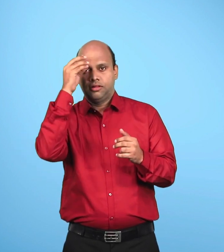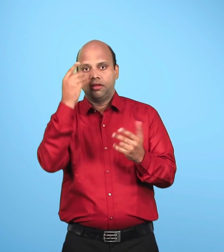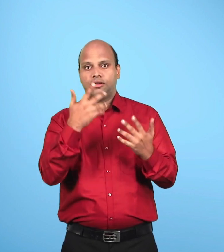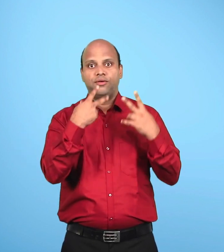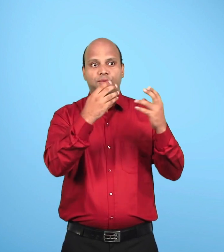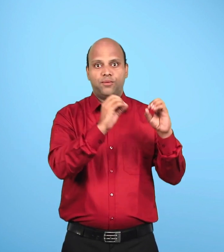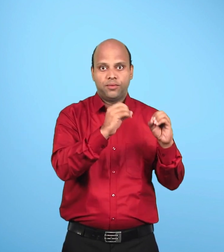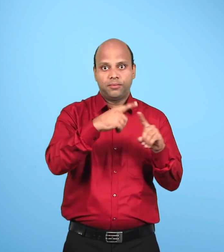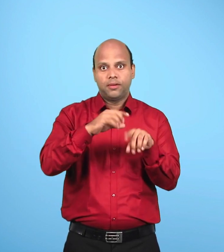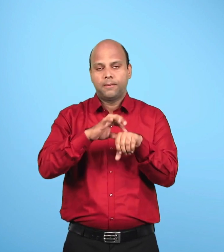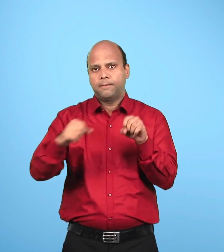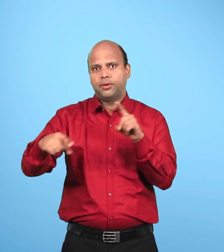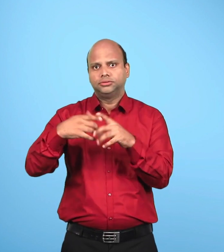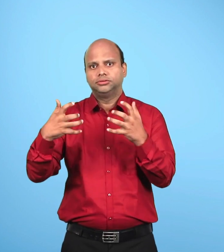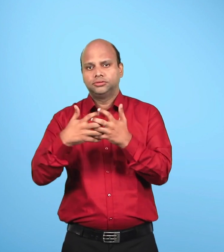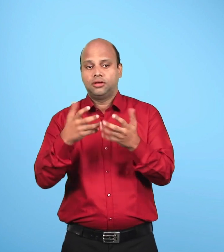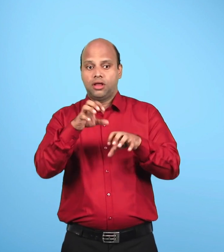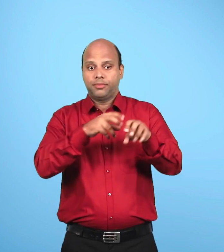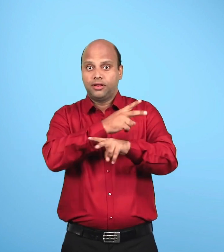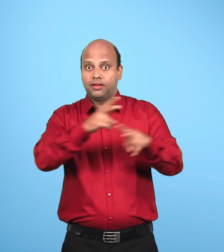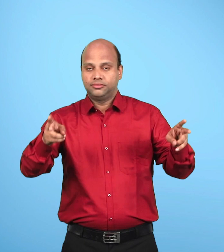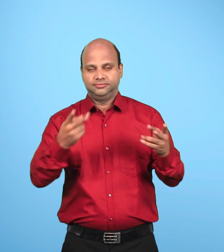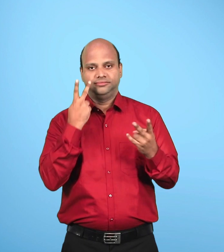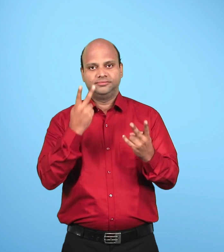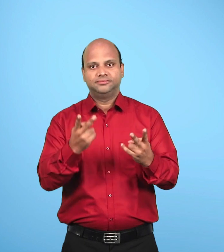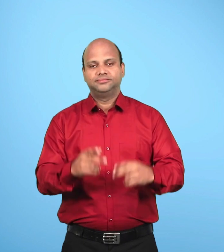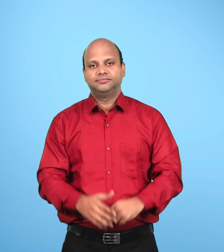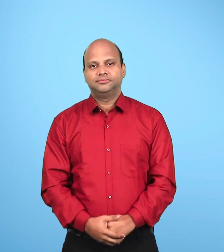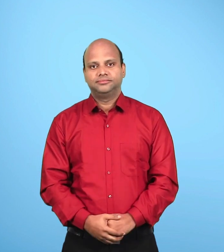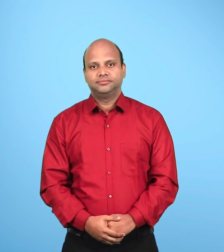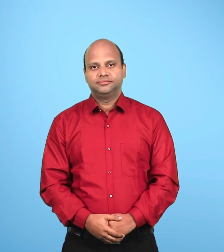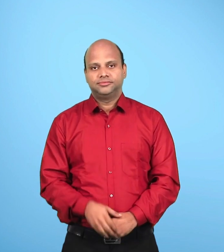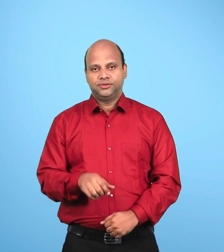Understood the abiotic factors and the adaptations of animals in these habitats.